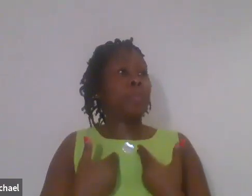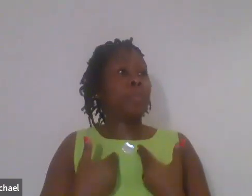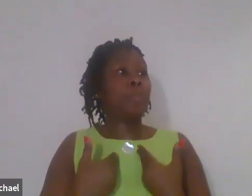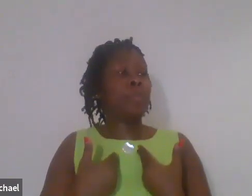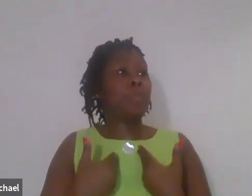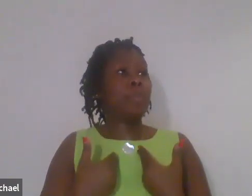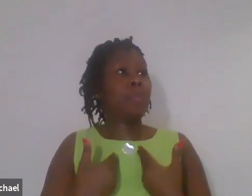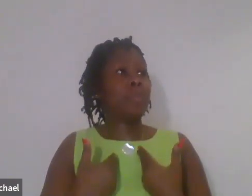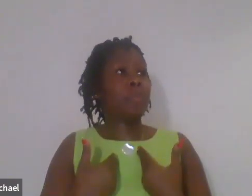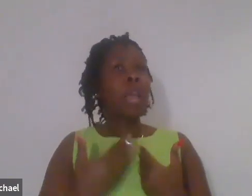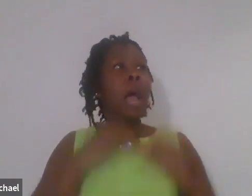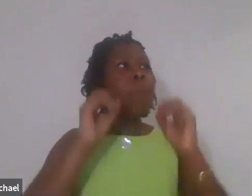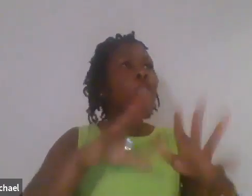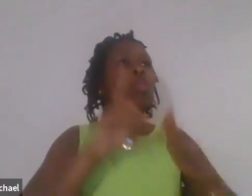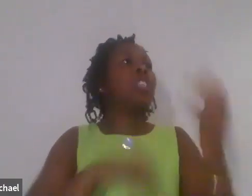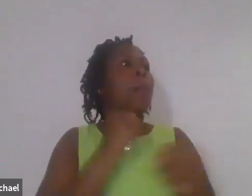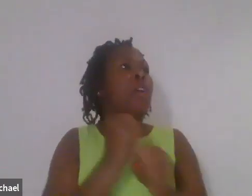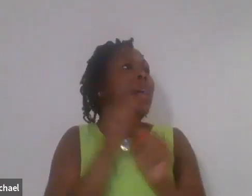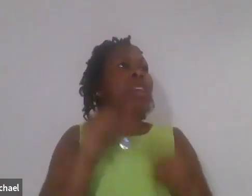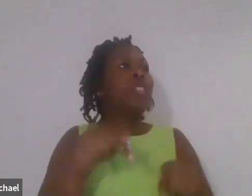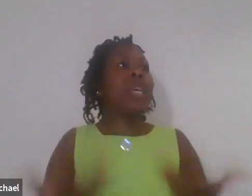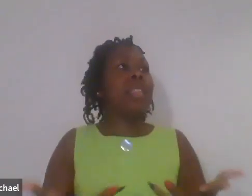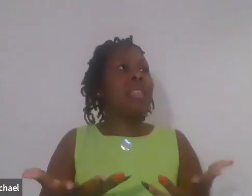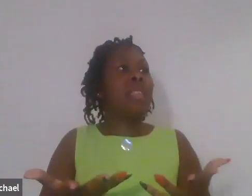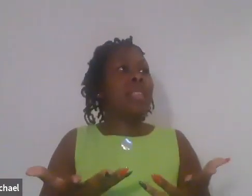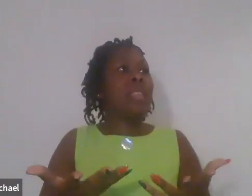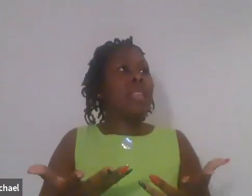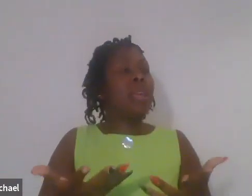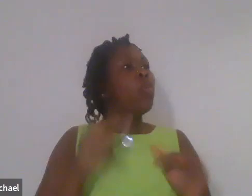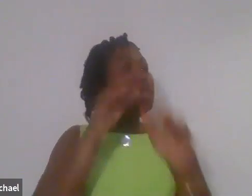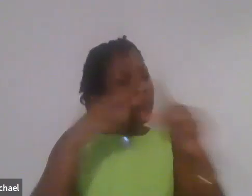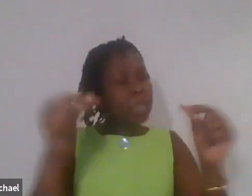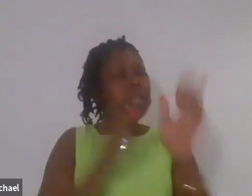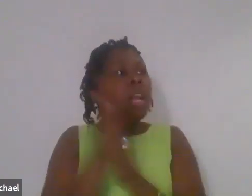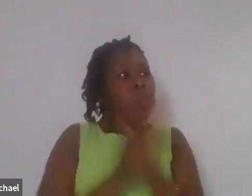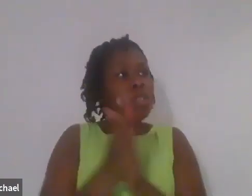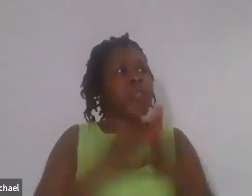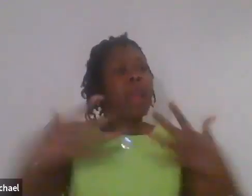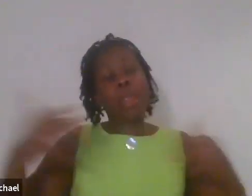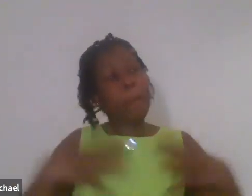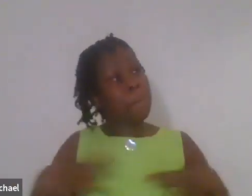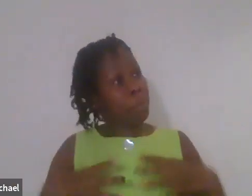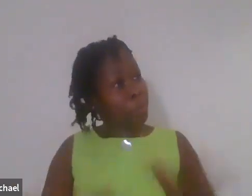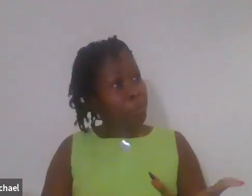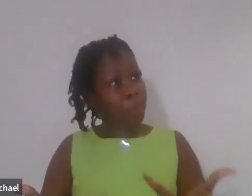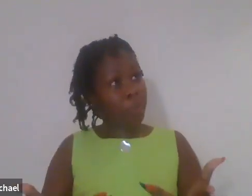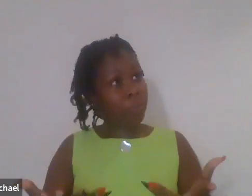other accounts, I post what I'm doing. I post what I'm doing. Which message can motivate other people?